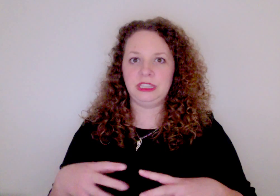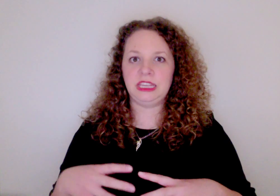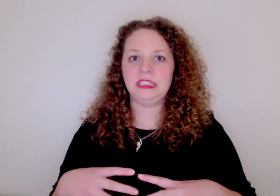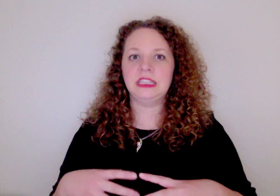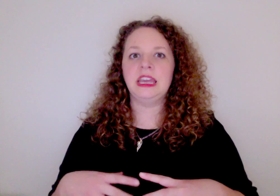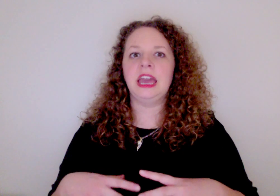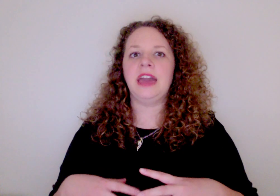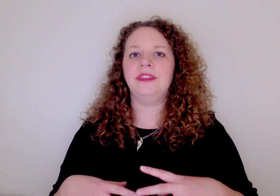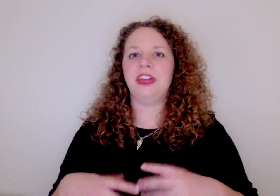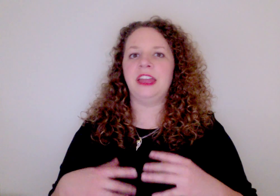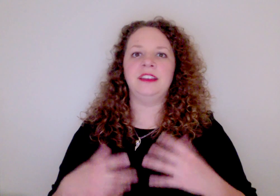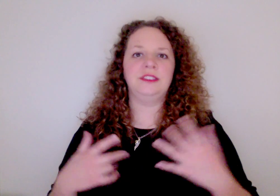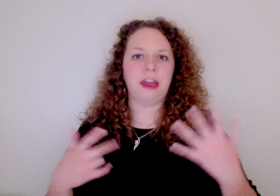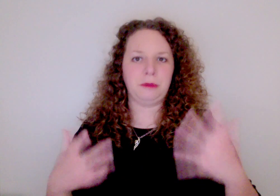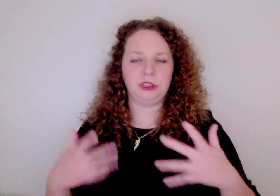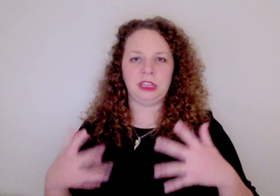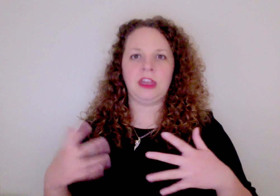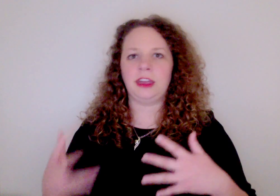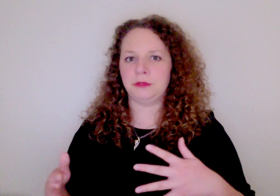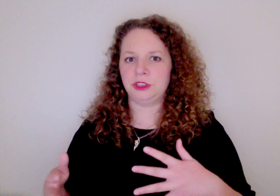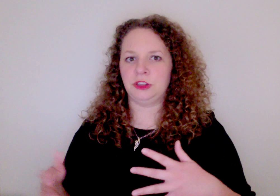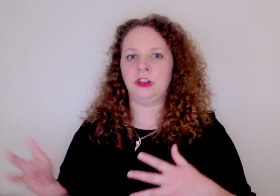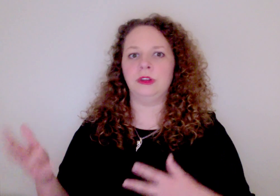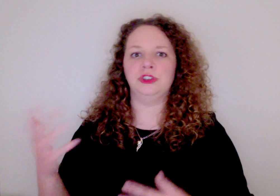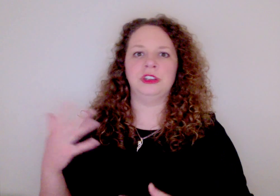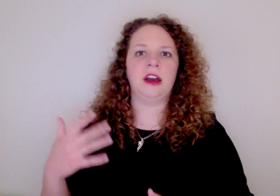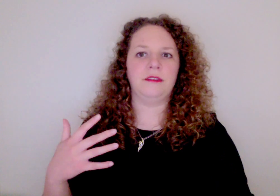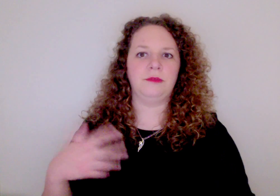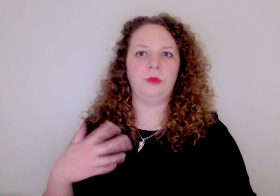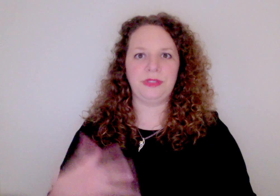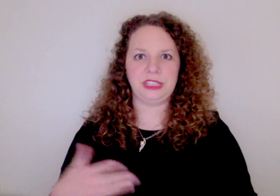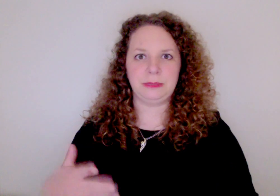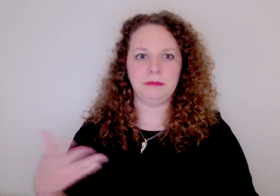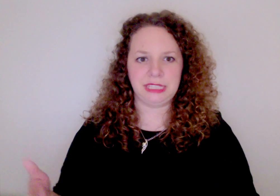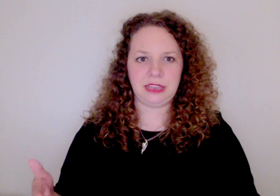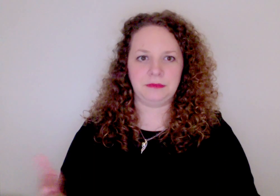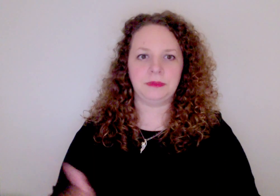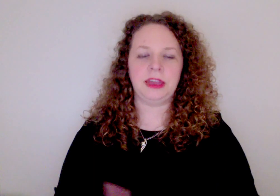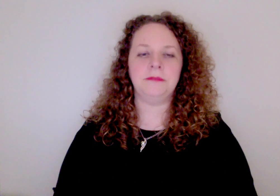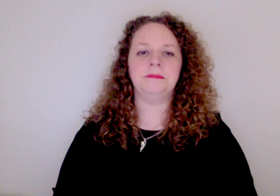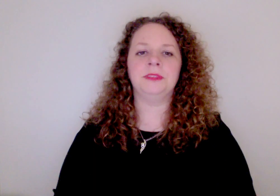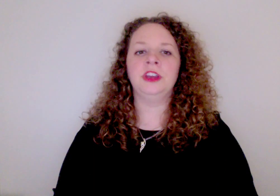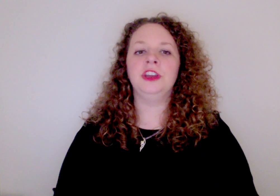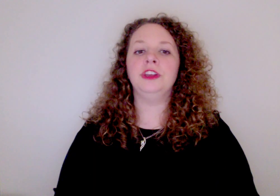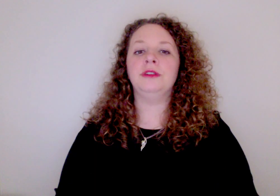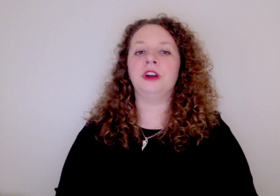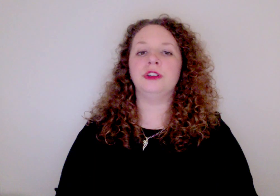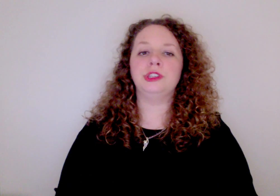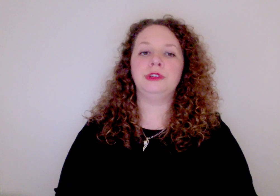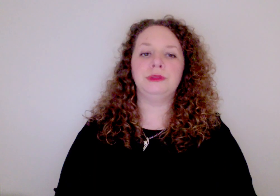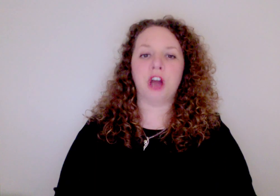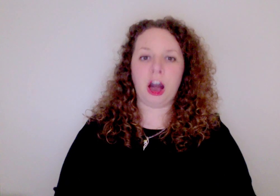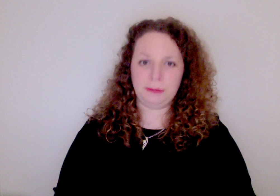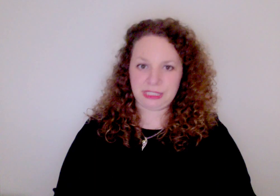things, and then that person can come to the conclusion of one that's missing. Okay, you can also use